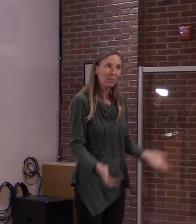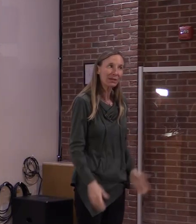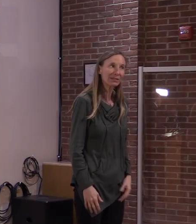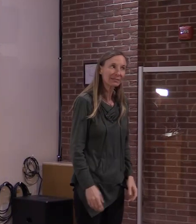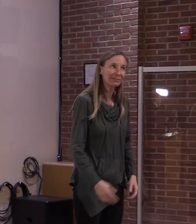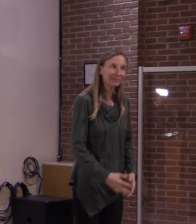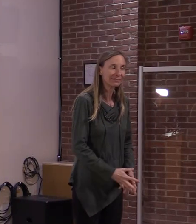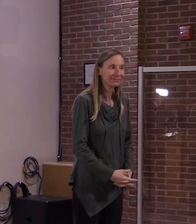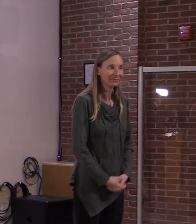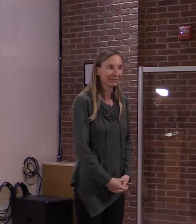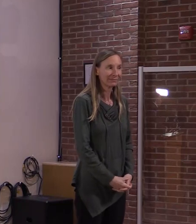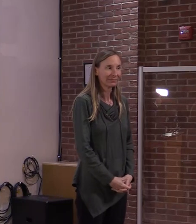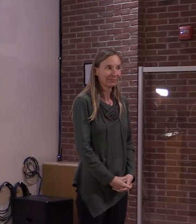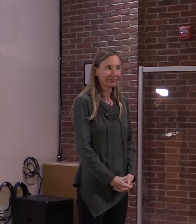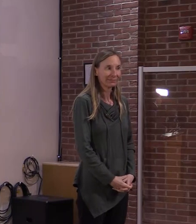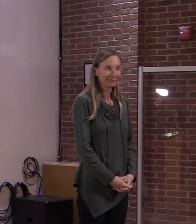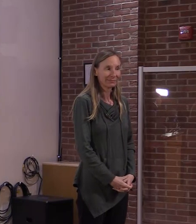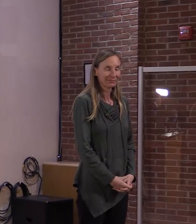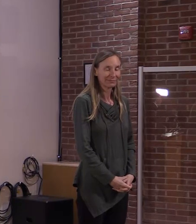Thank you for your time.